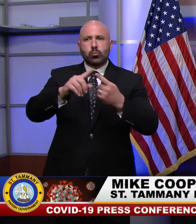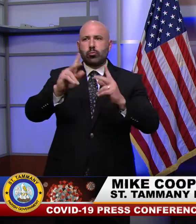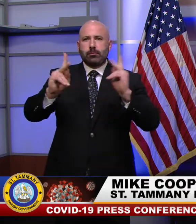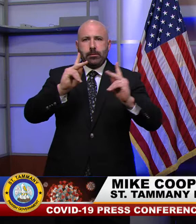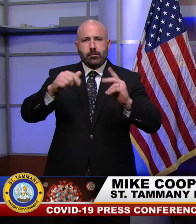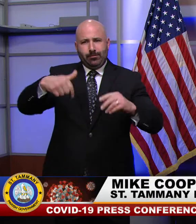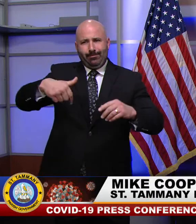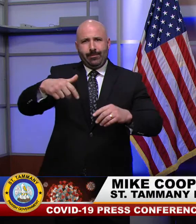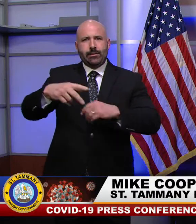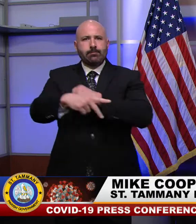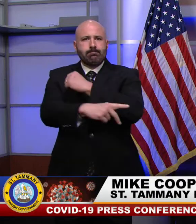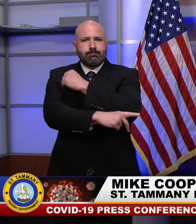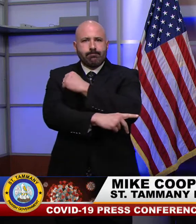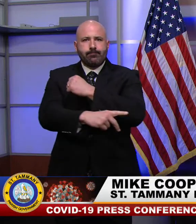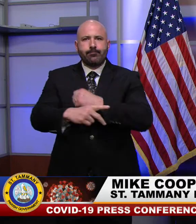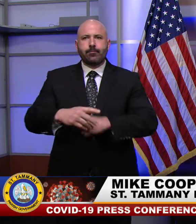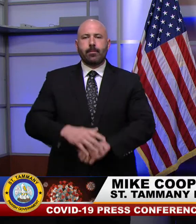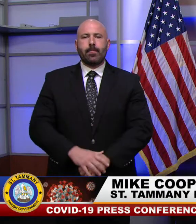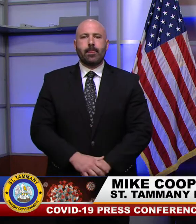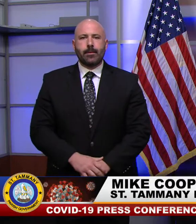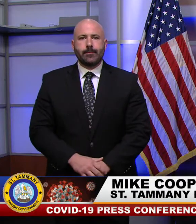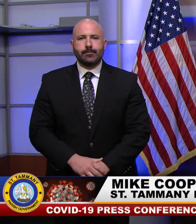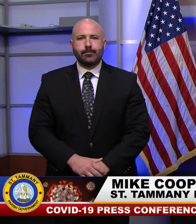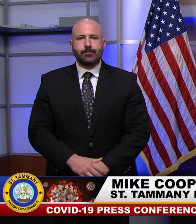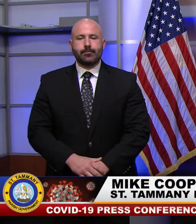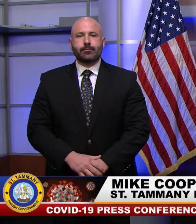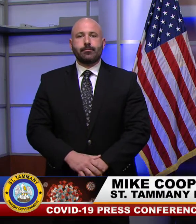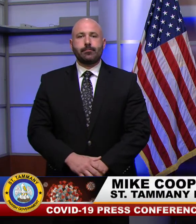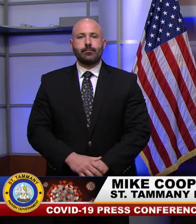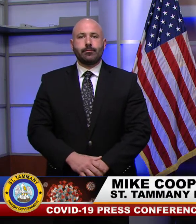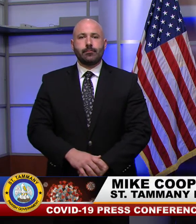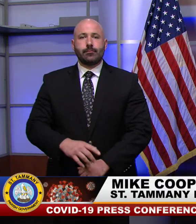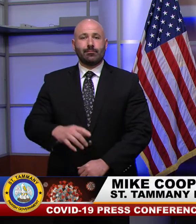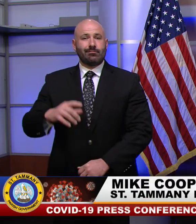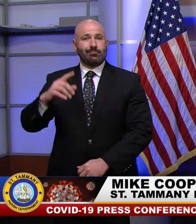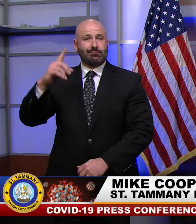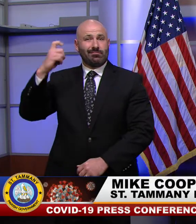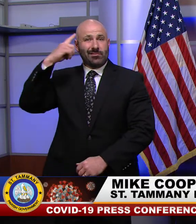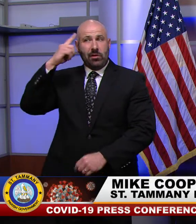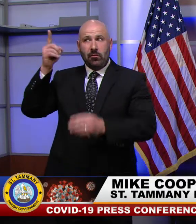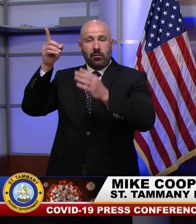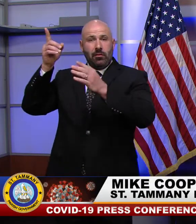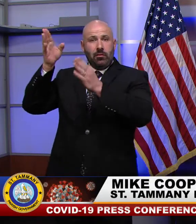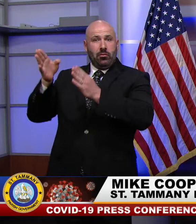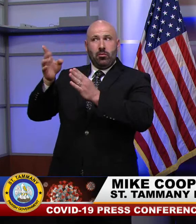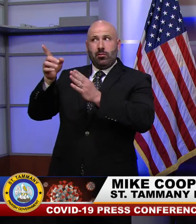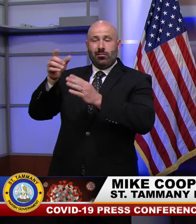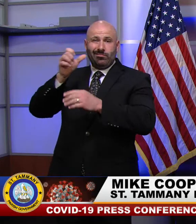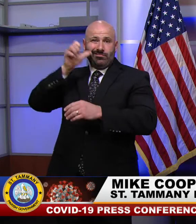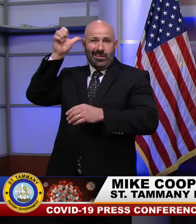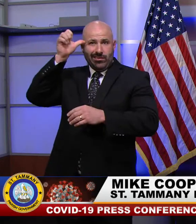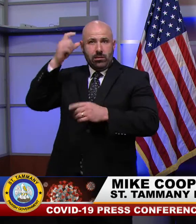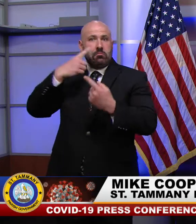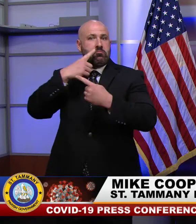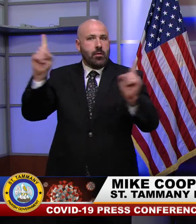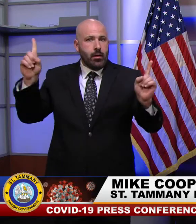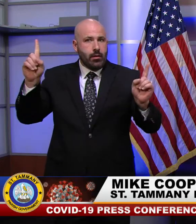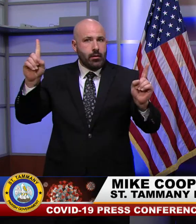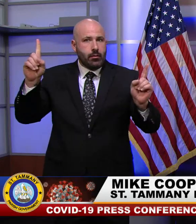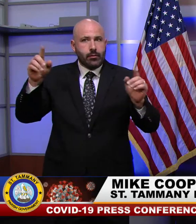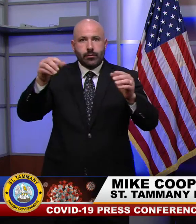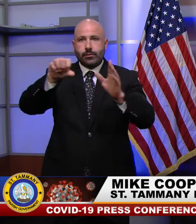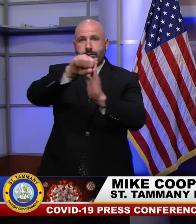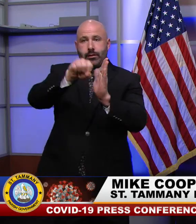response. As you may know, yesterday, Governor John Bel Edwards announced a statewide stay-at-home